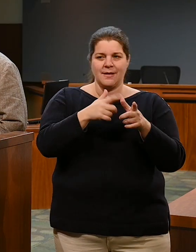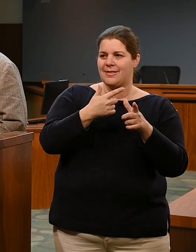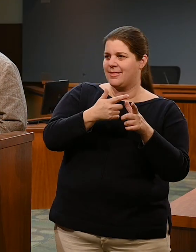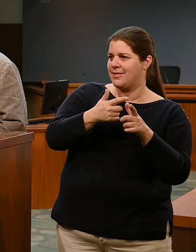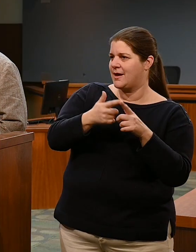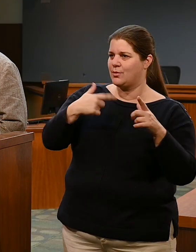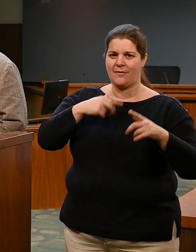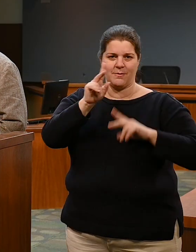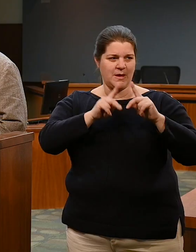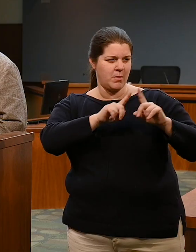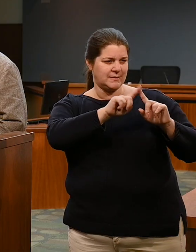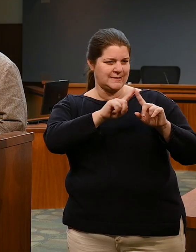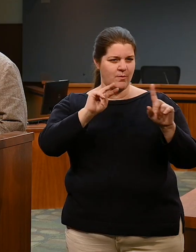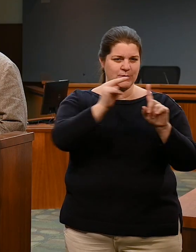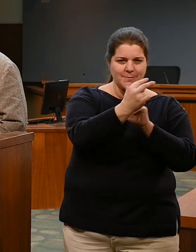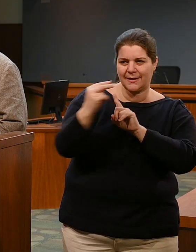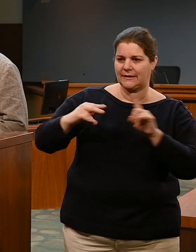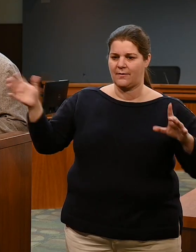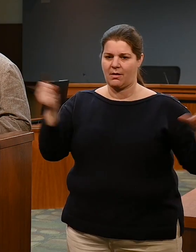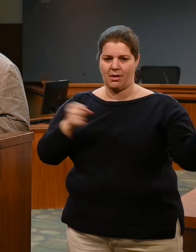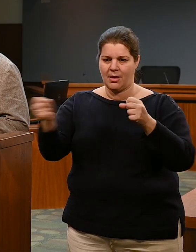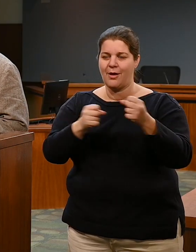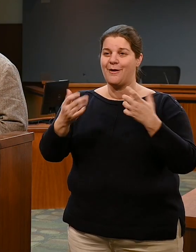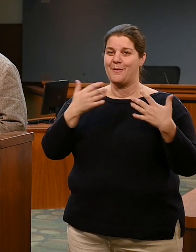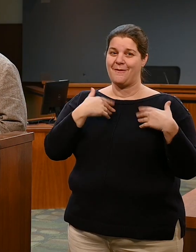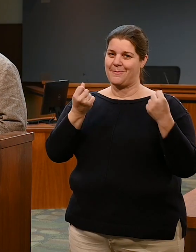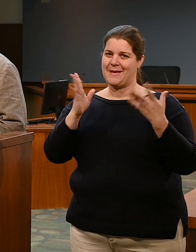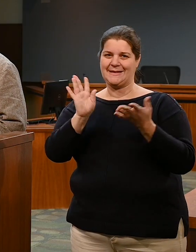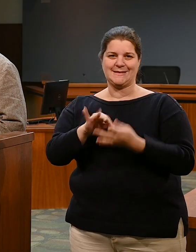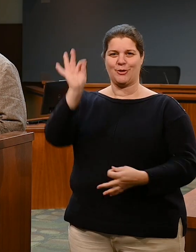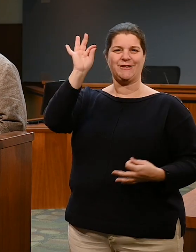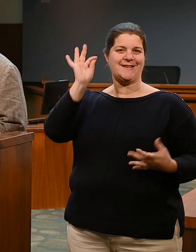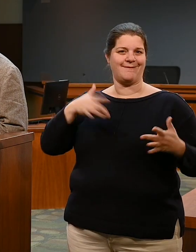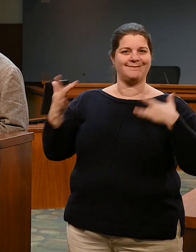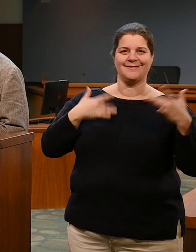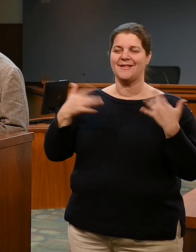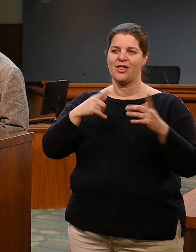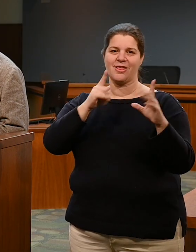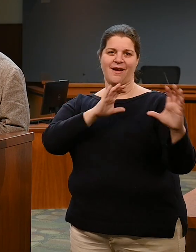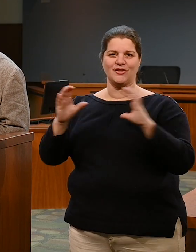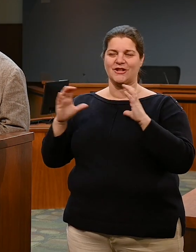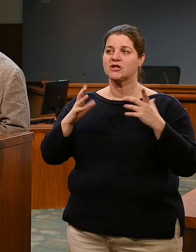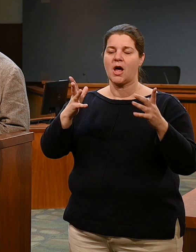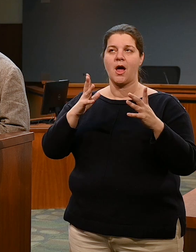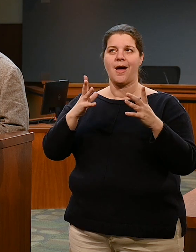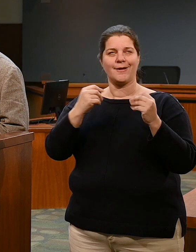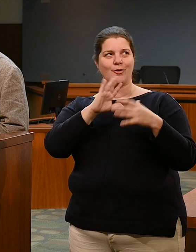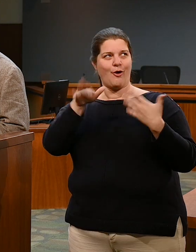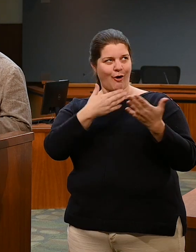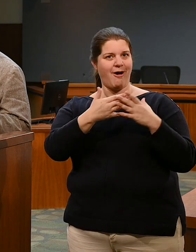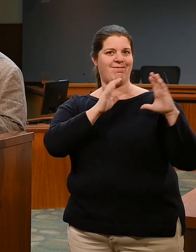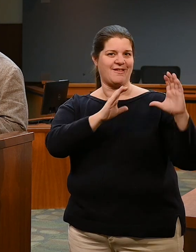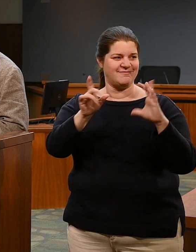spirited conversations, but it's all, what I love about spirited conversations is when it's all in pursuit of the final goal. And that's what I'm proud of this council